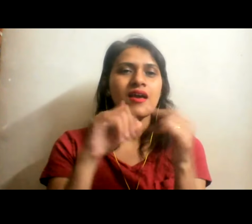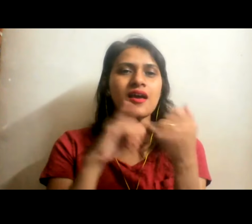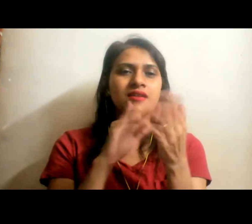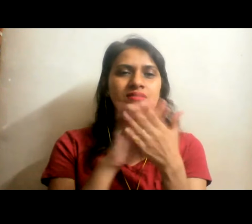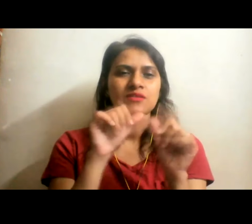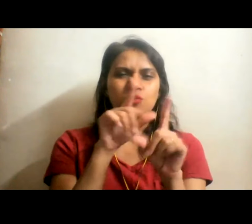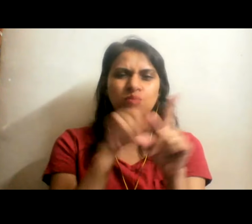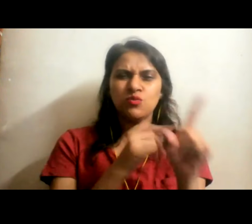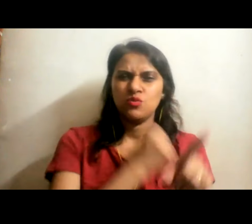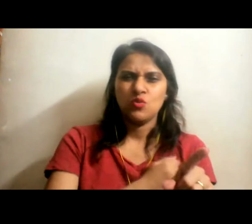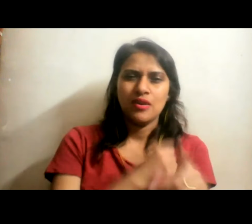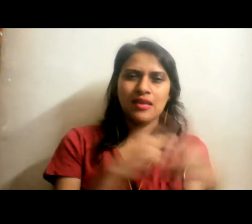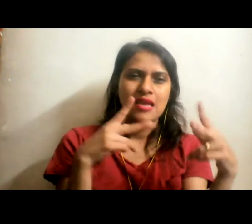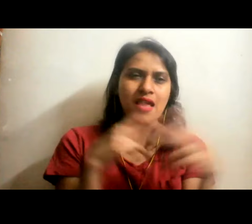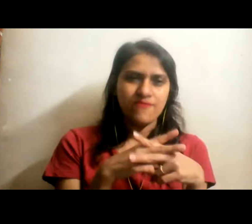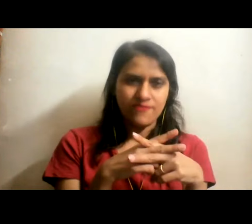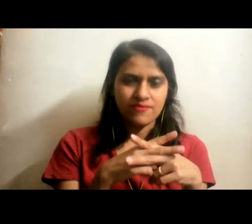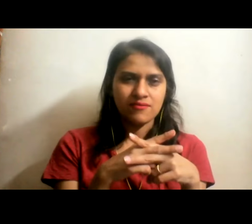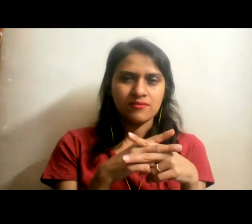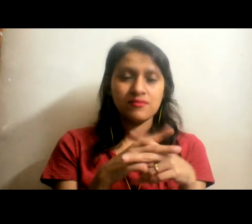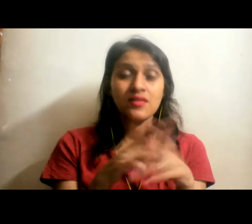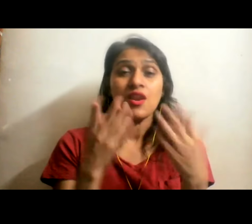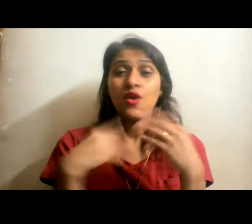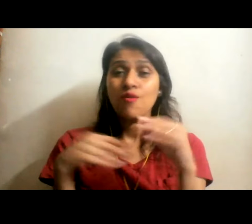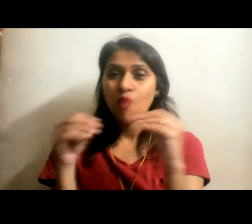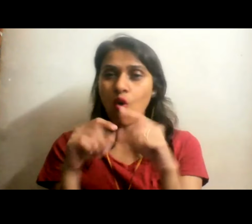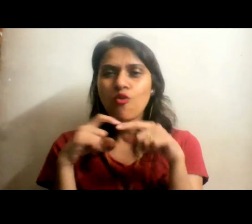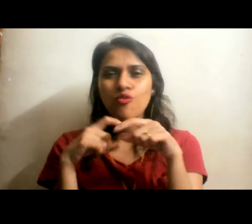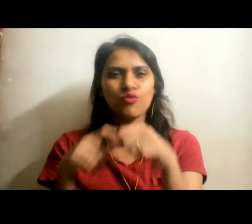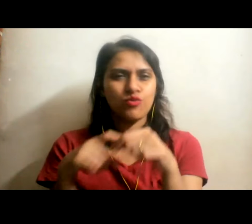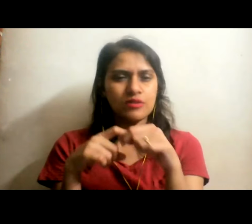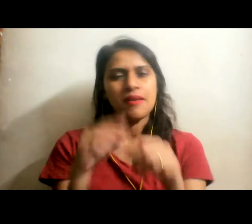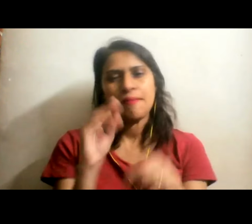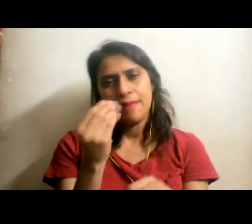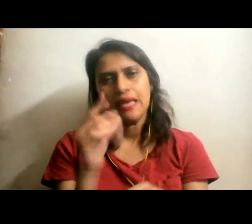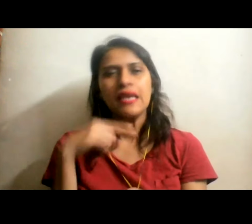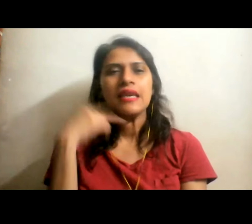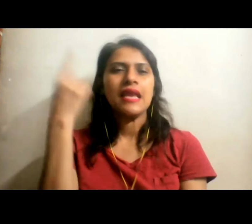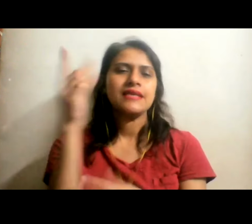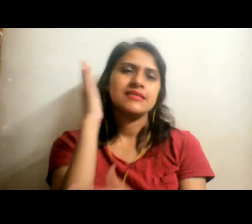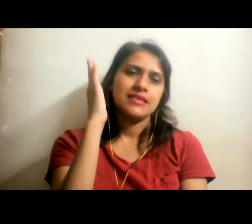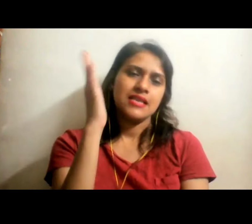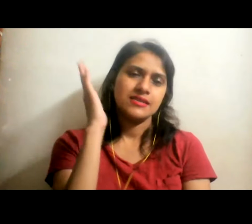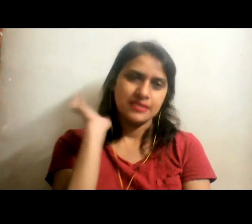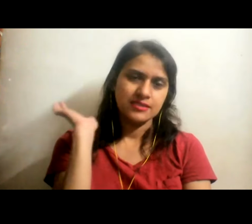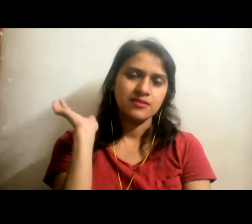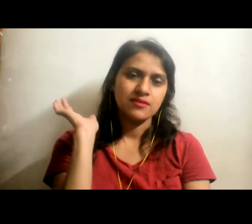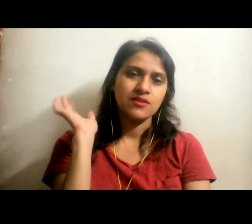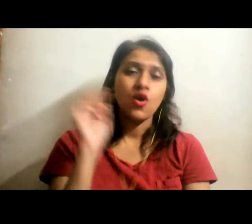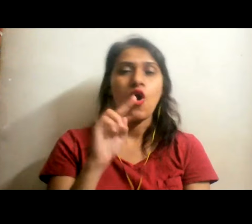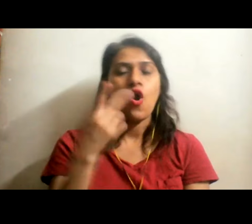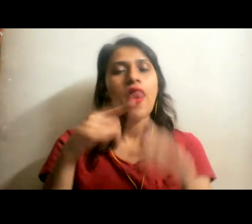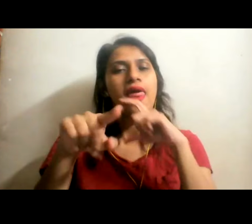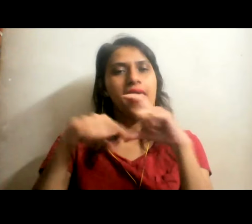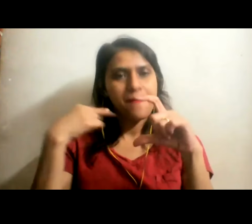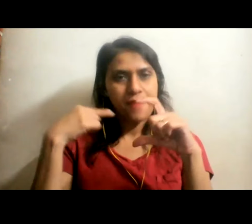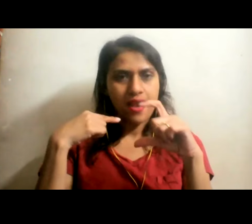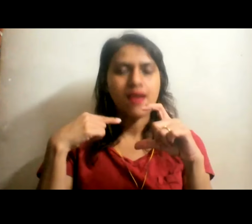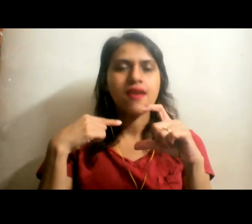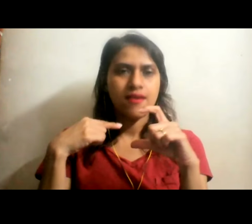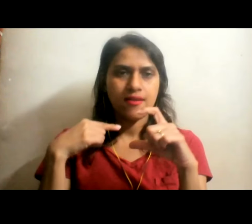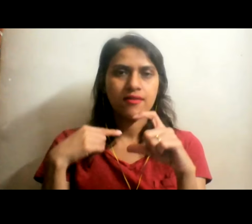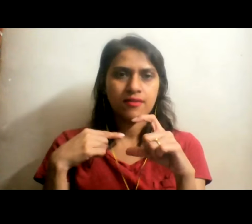just jump in. Any further questions, guys, we can take in the next lecture, or you guys can email it to me